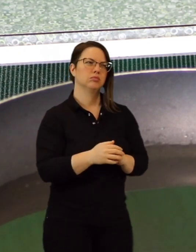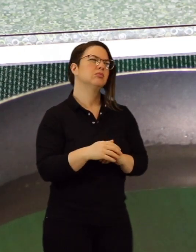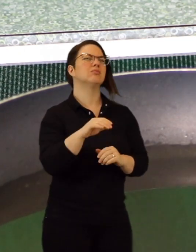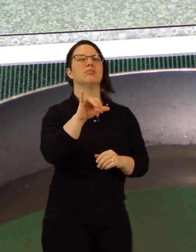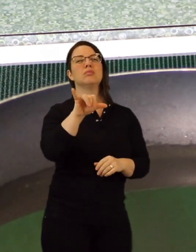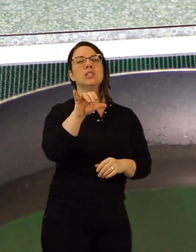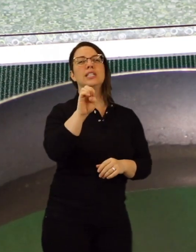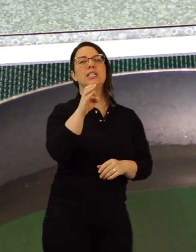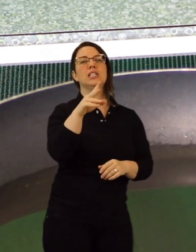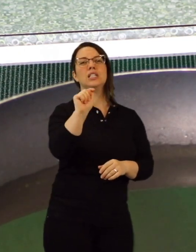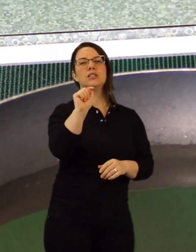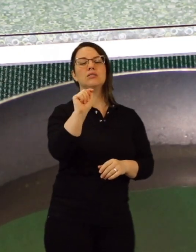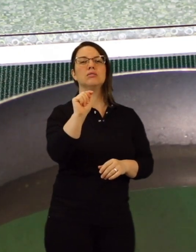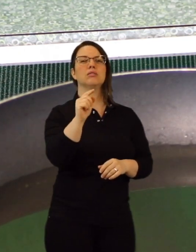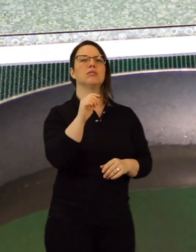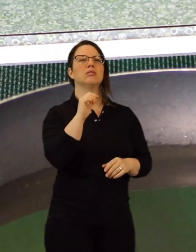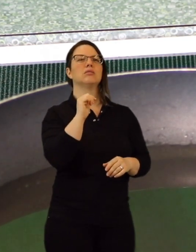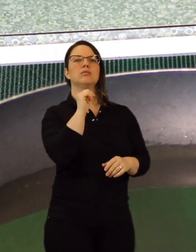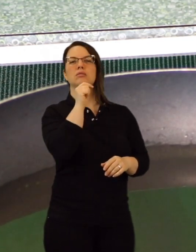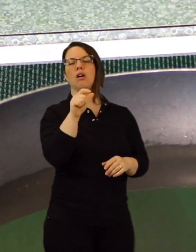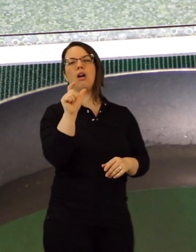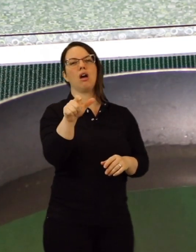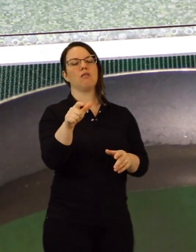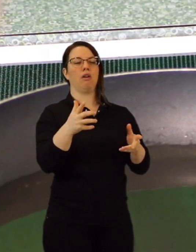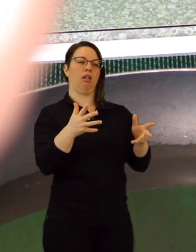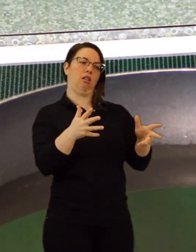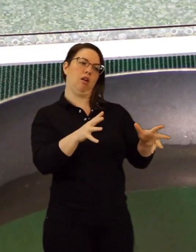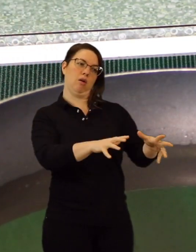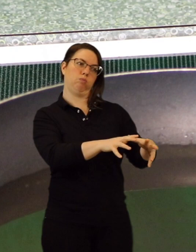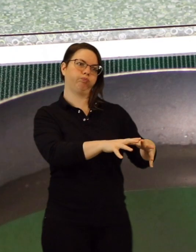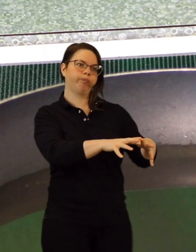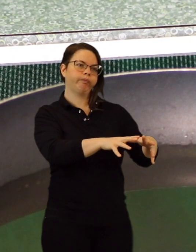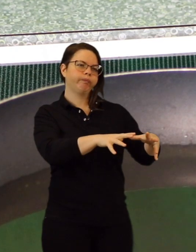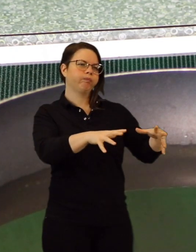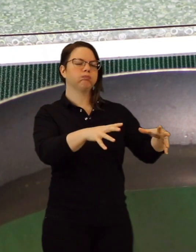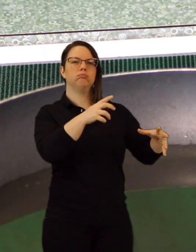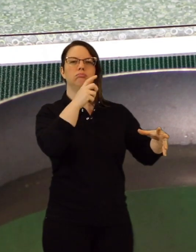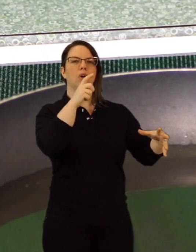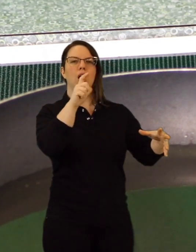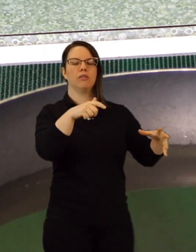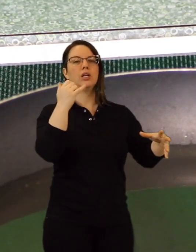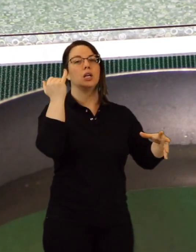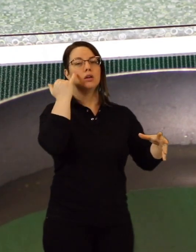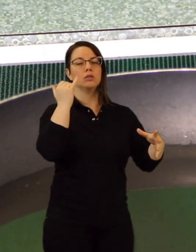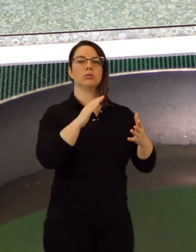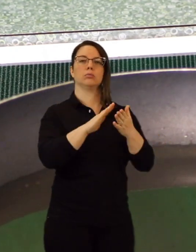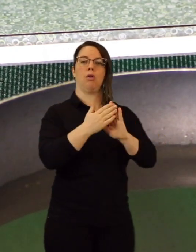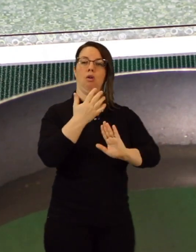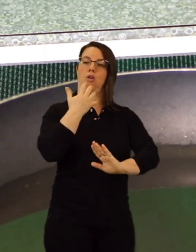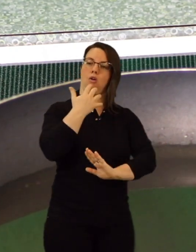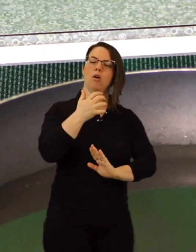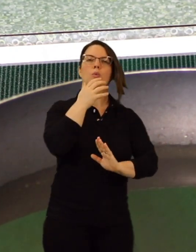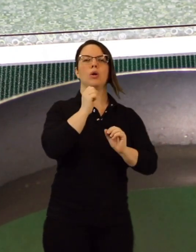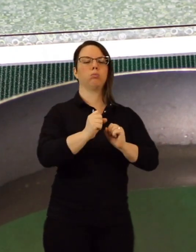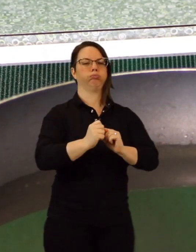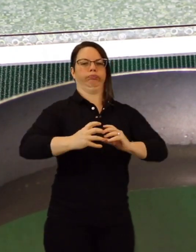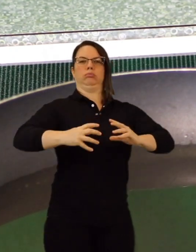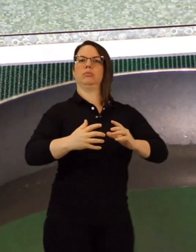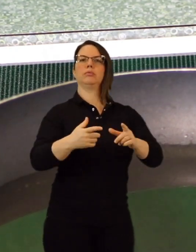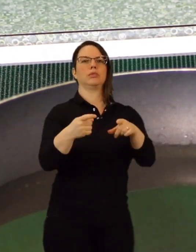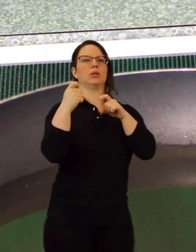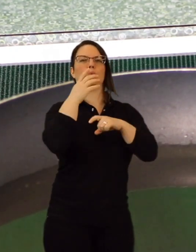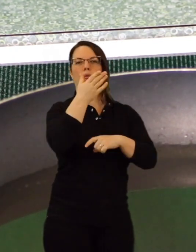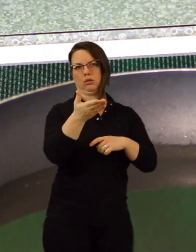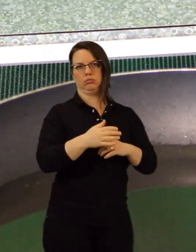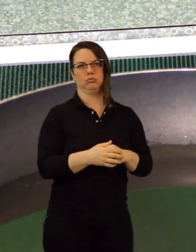that it has to rise a whole lot because once it hits the heat, that yeast is just going to expand anyways. But if you are just using baking